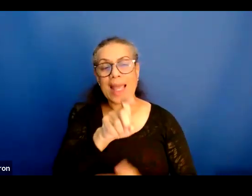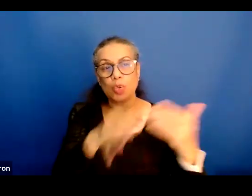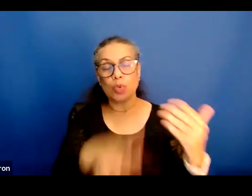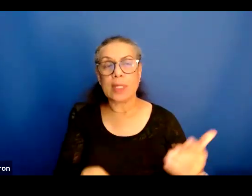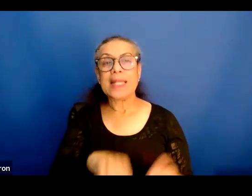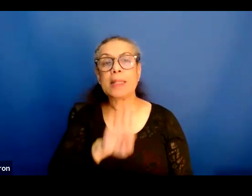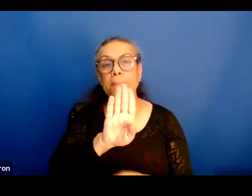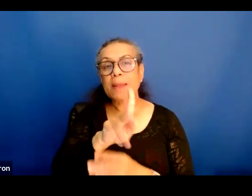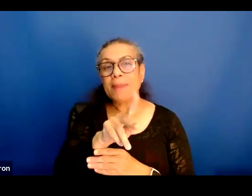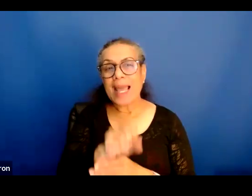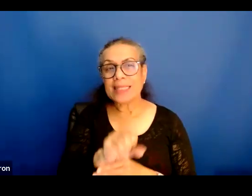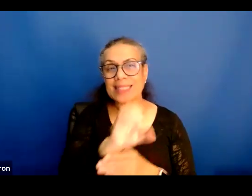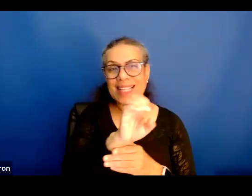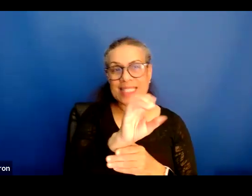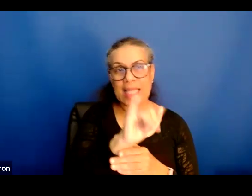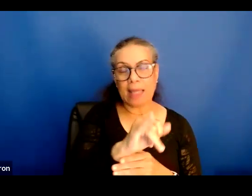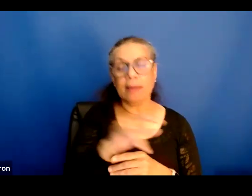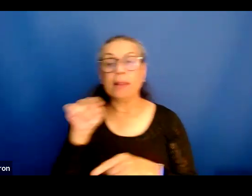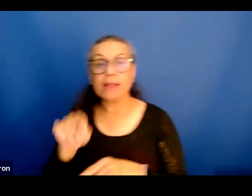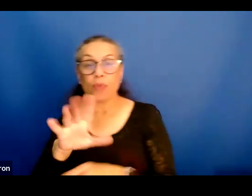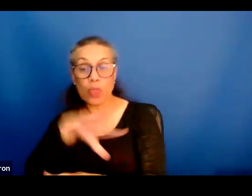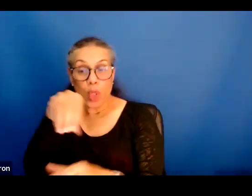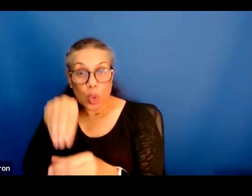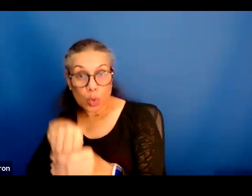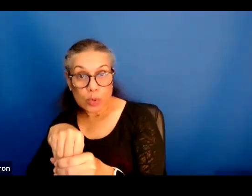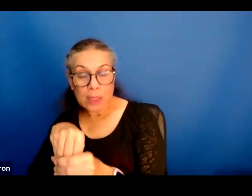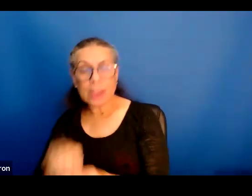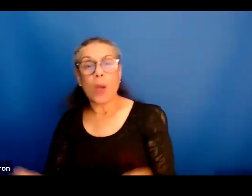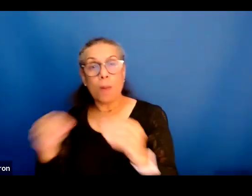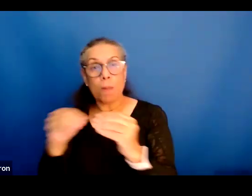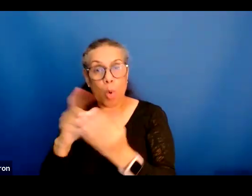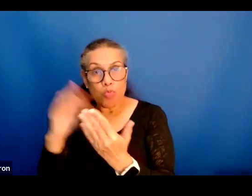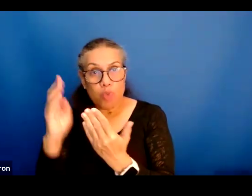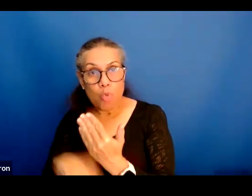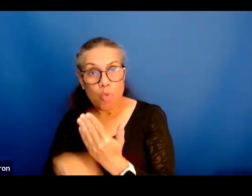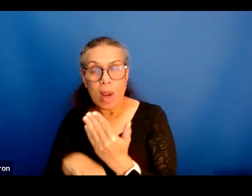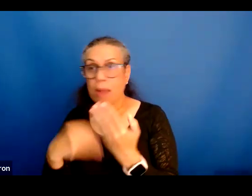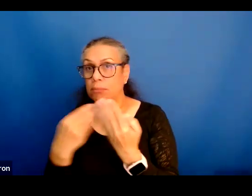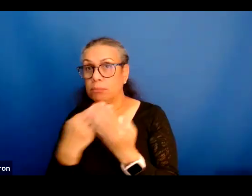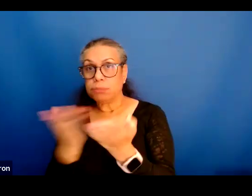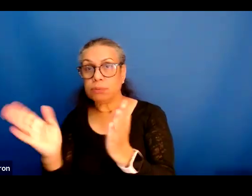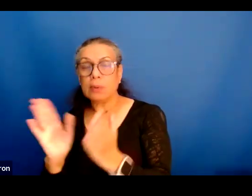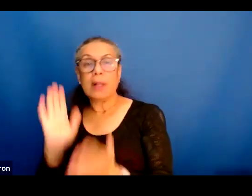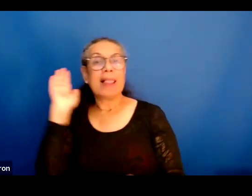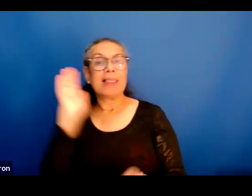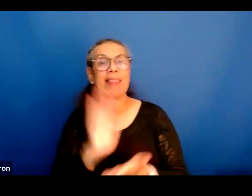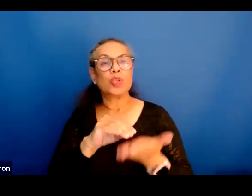and as we're rolling out the inclusive ed program and increasing more programs for students across the district, less students are in